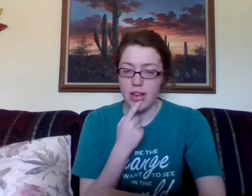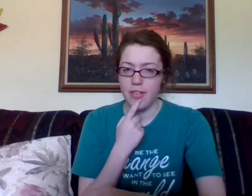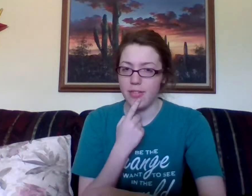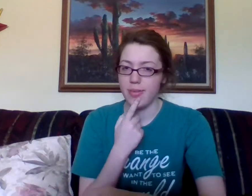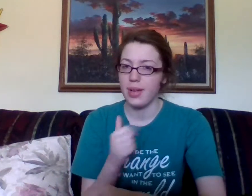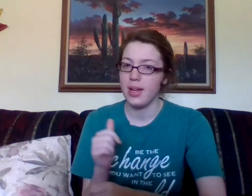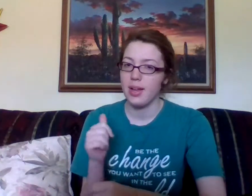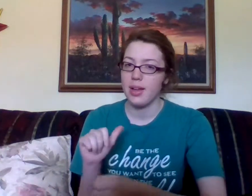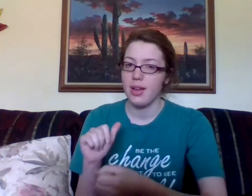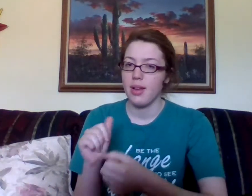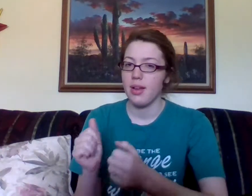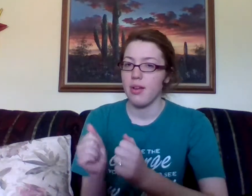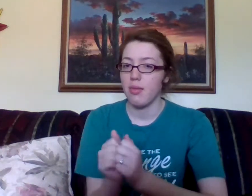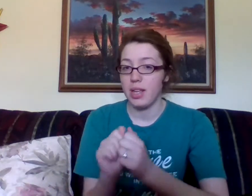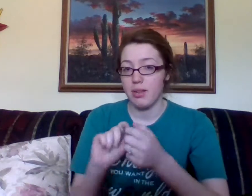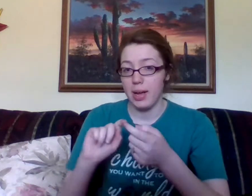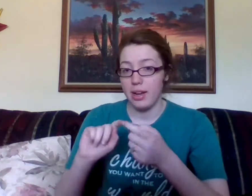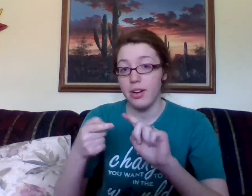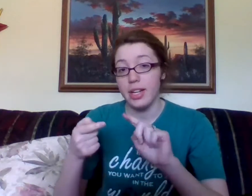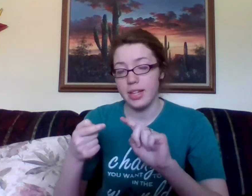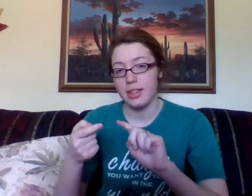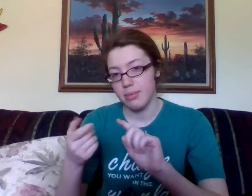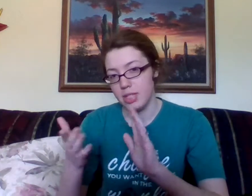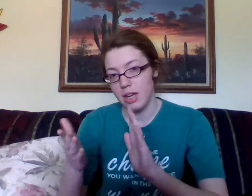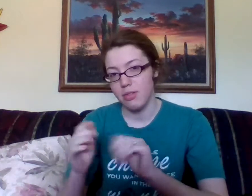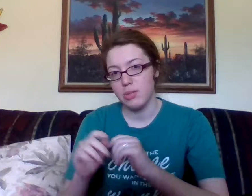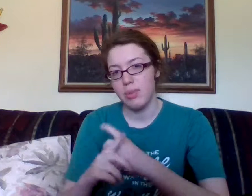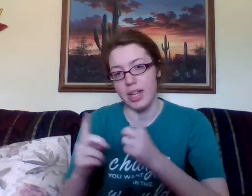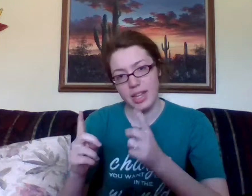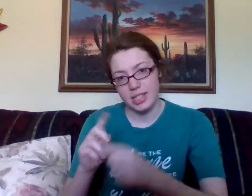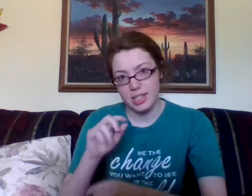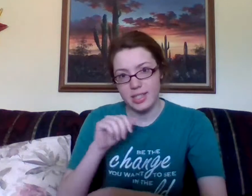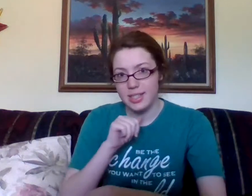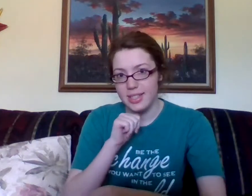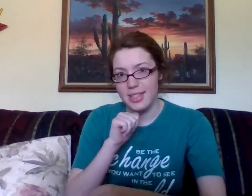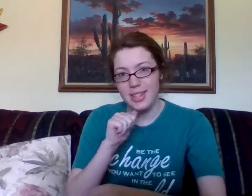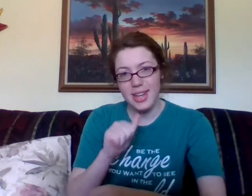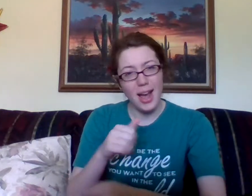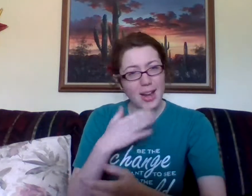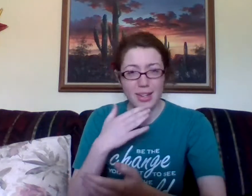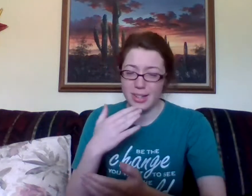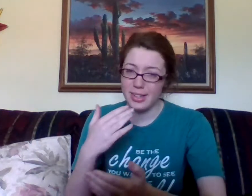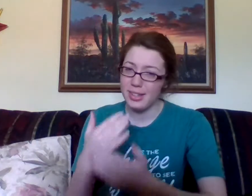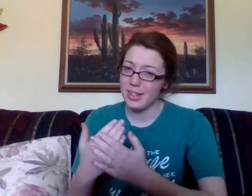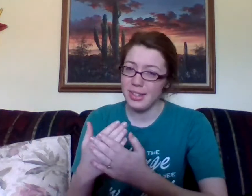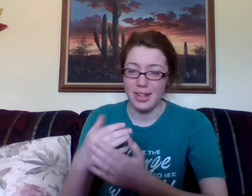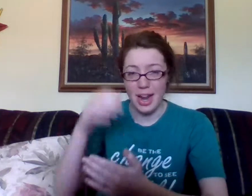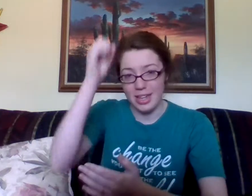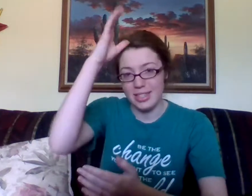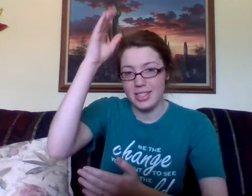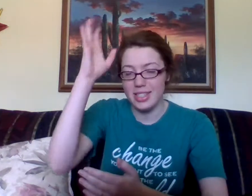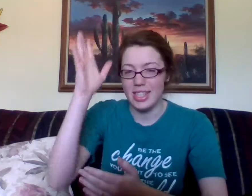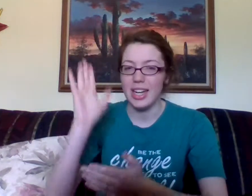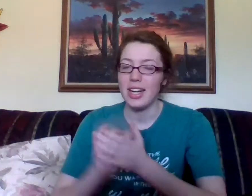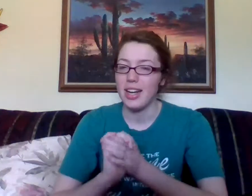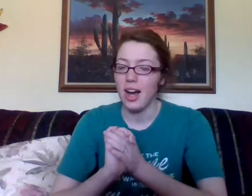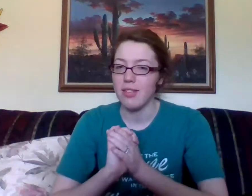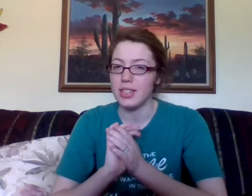deaf by hurting themselves, but that's not a good idea,